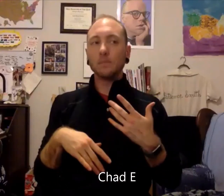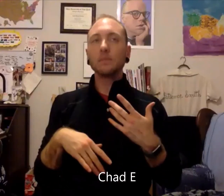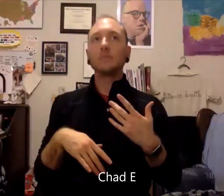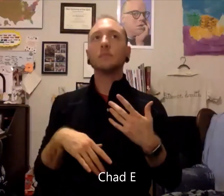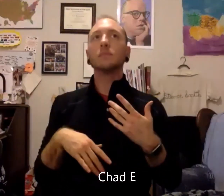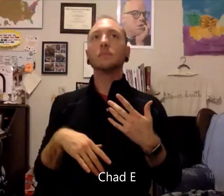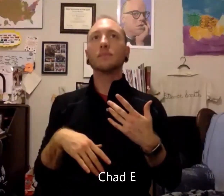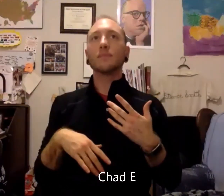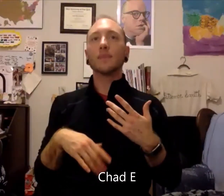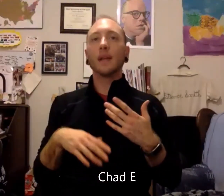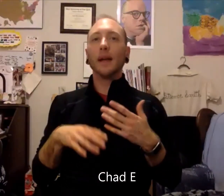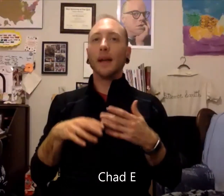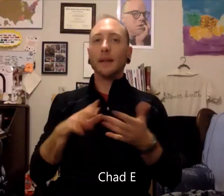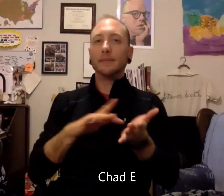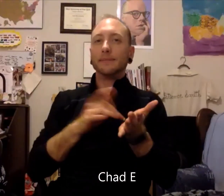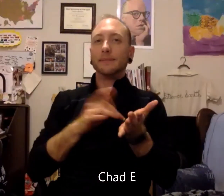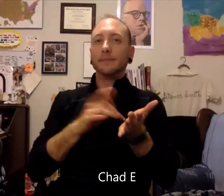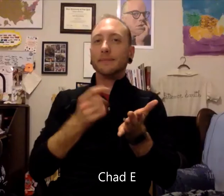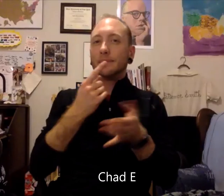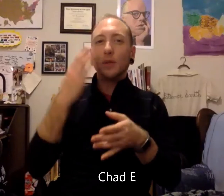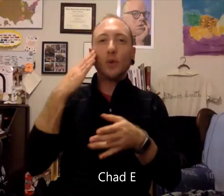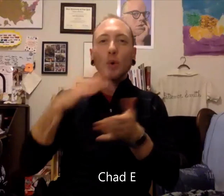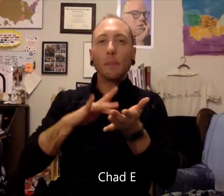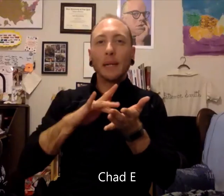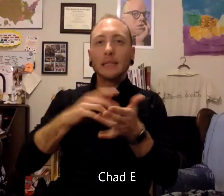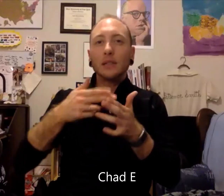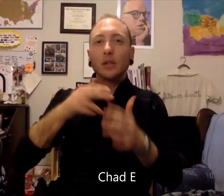Antabuse for this program. And,